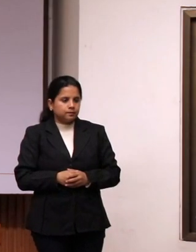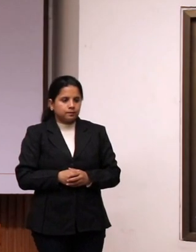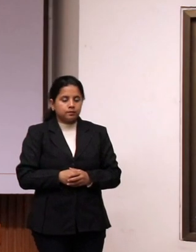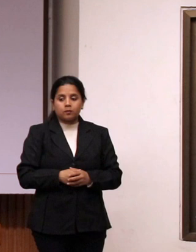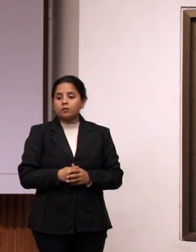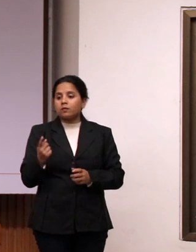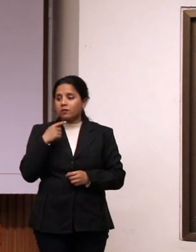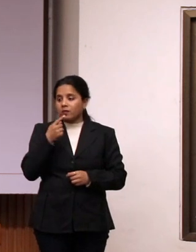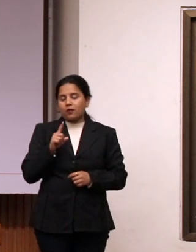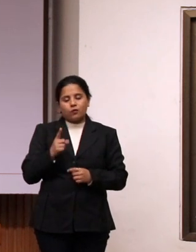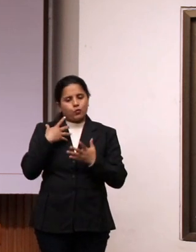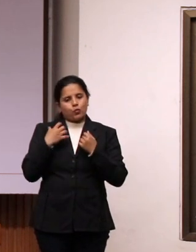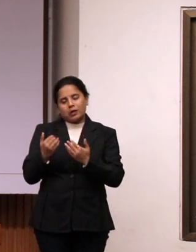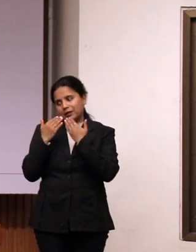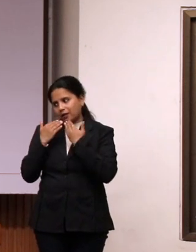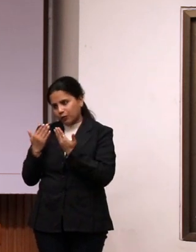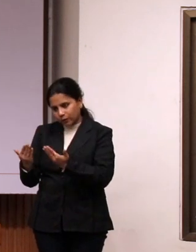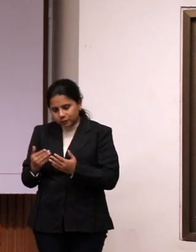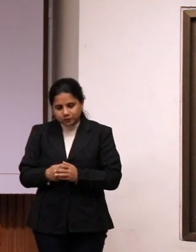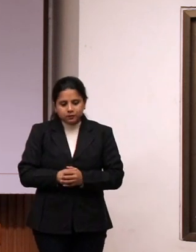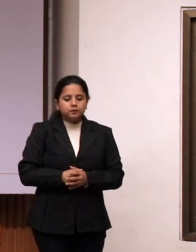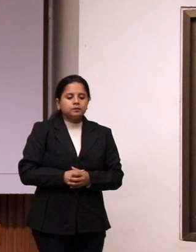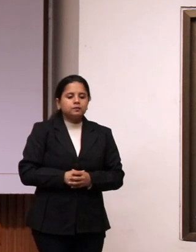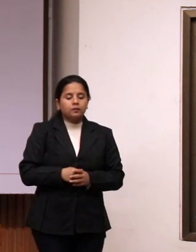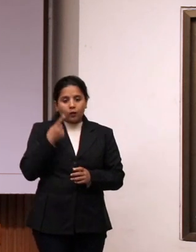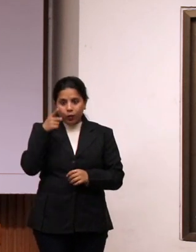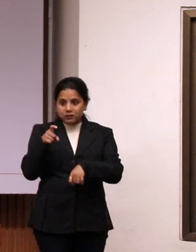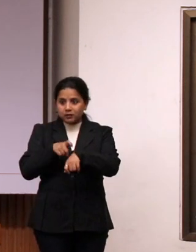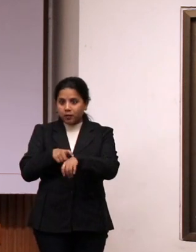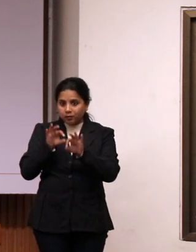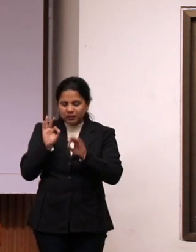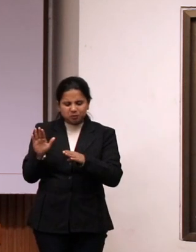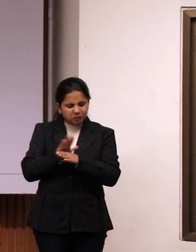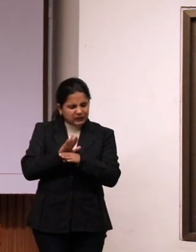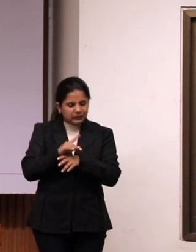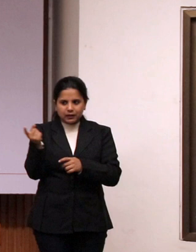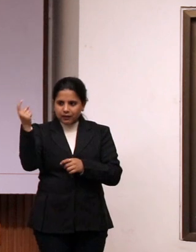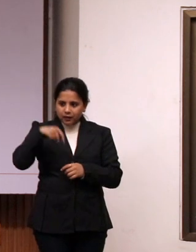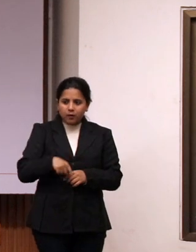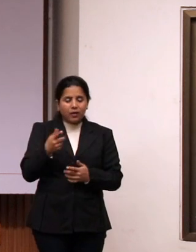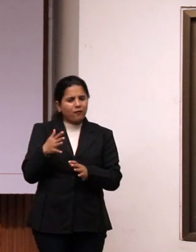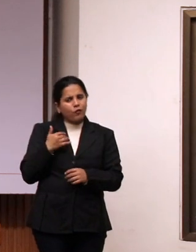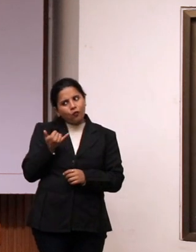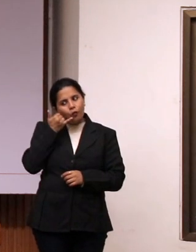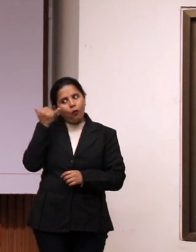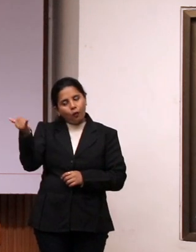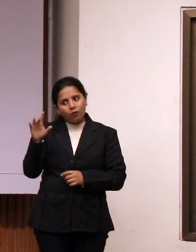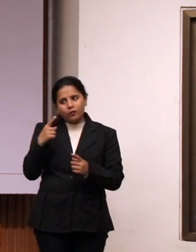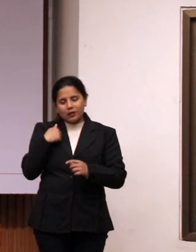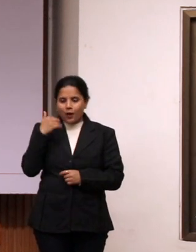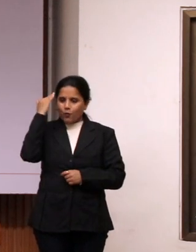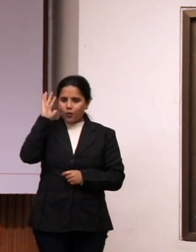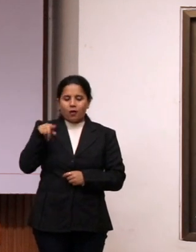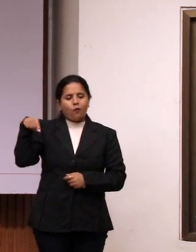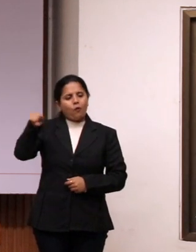So, sir, first of all, I want to thank you for taking out time from busy schedule. So, whenever I call him, since like I know him,